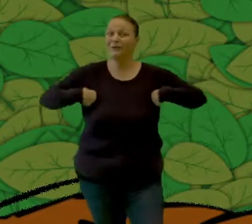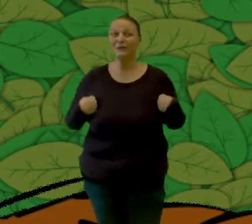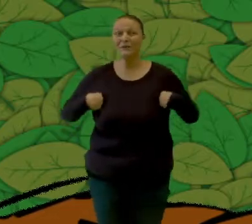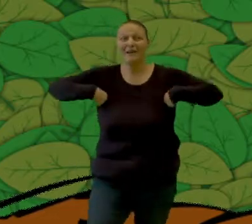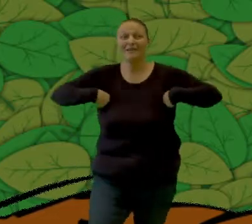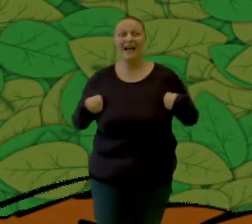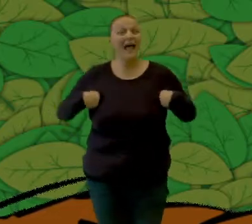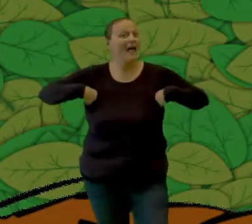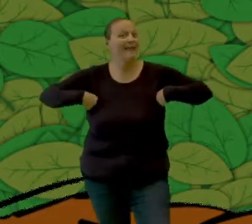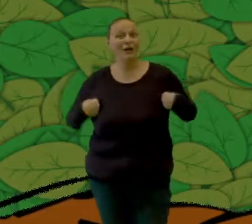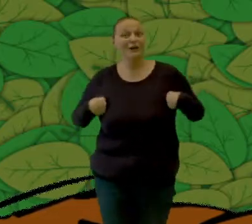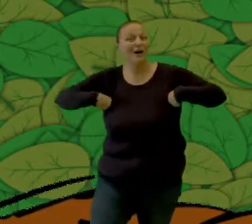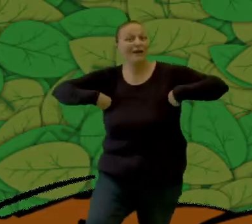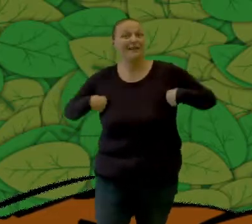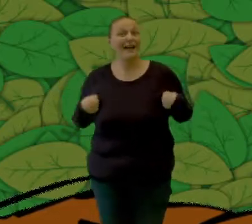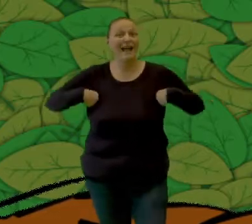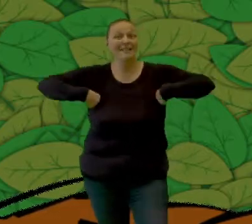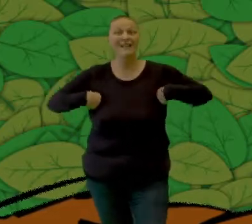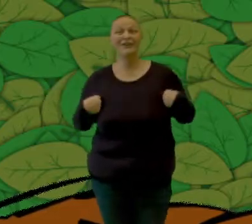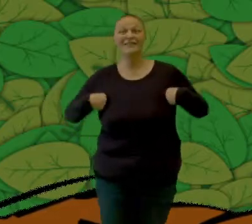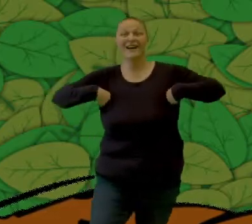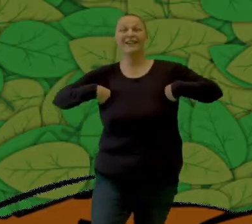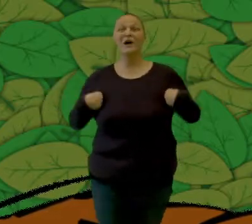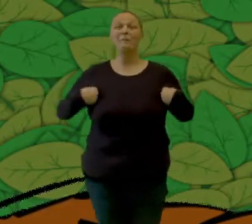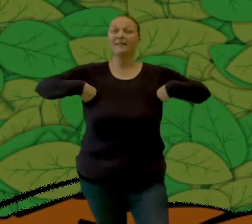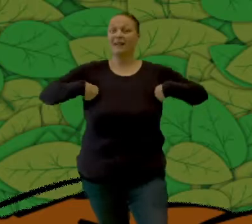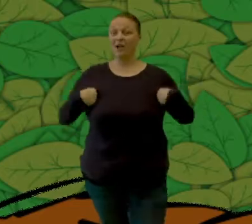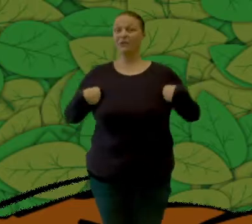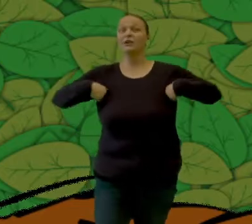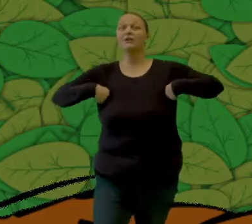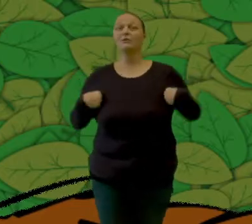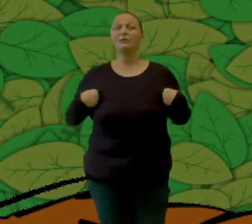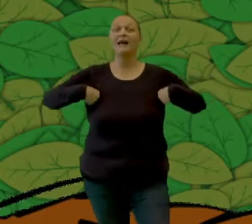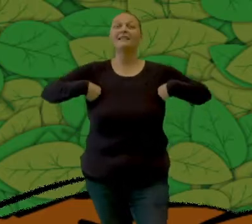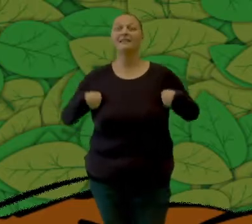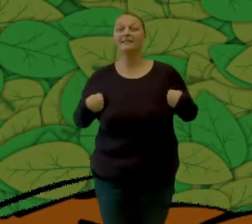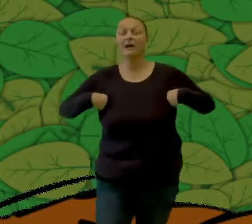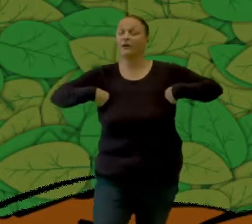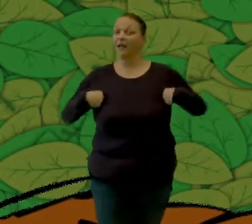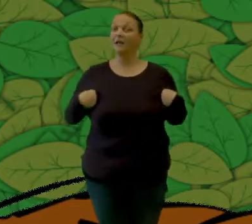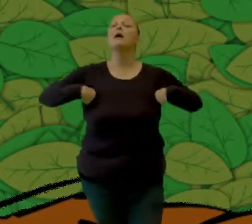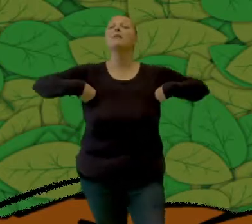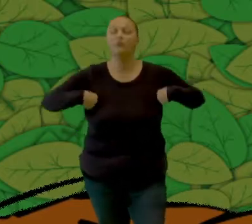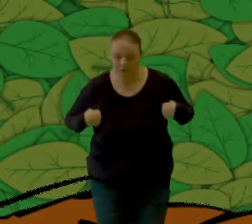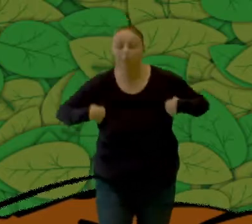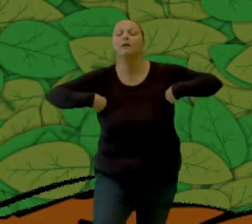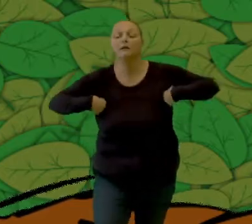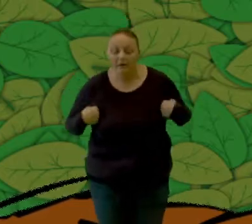Goonie Bird, and they couldn't walk and they couldn't talk, but they all could go like this. Now your head. Mother Goonie Bird had